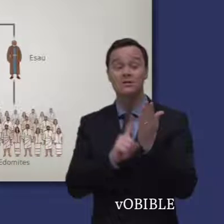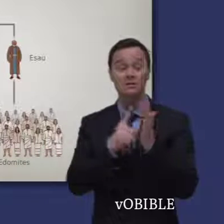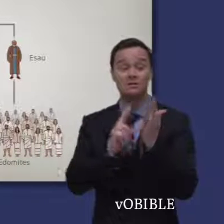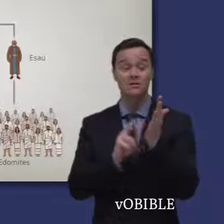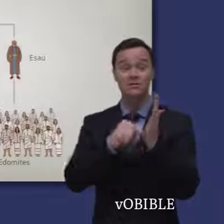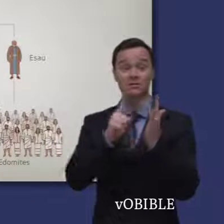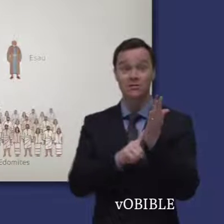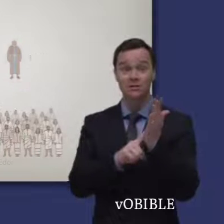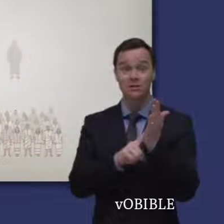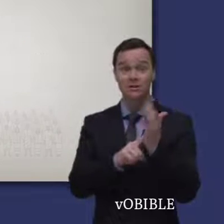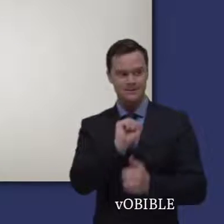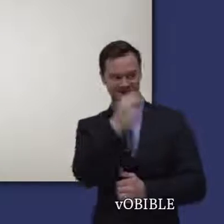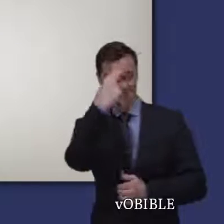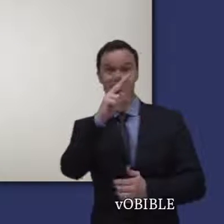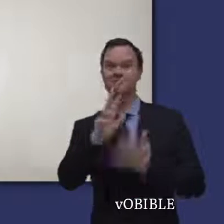stew.